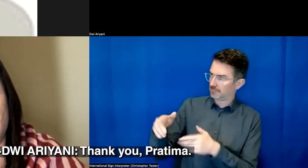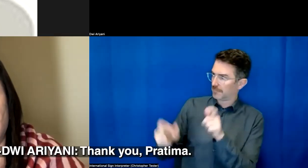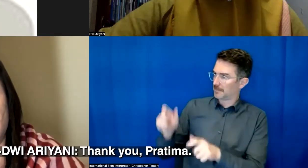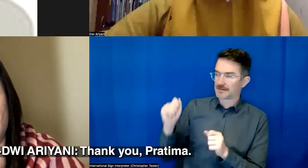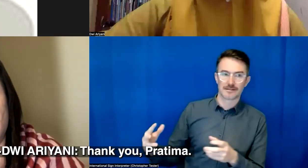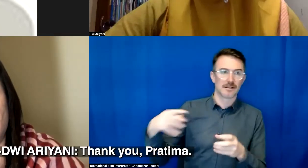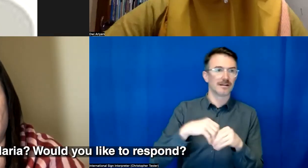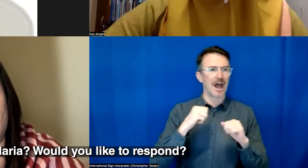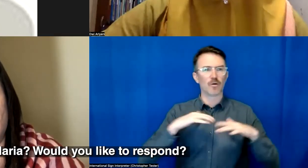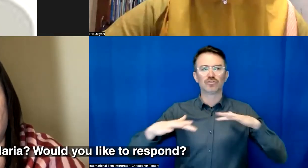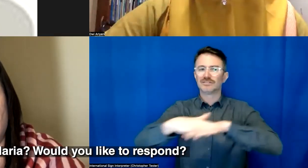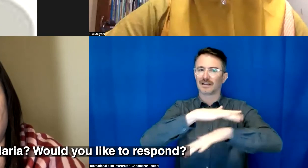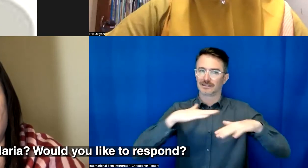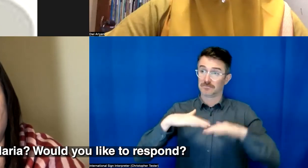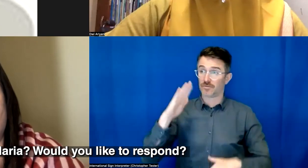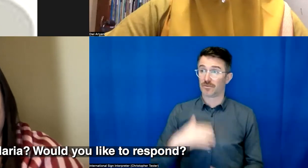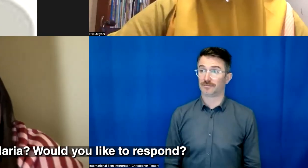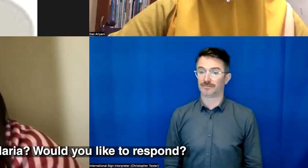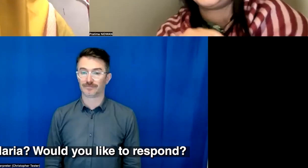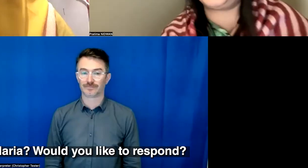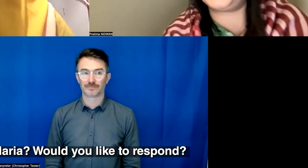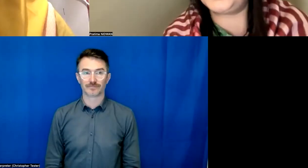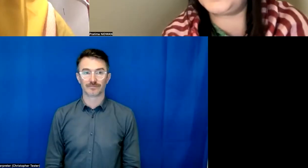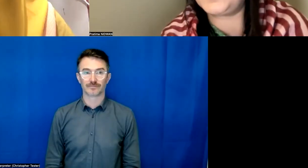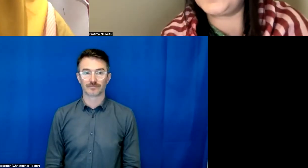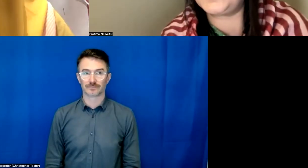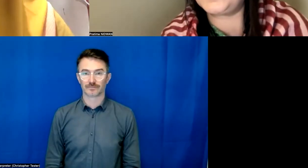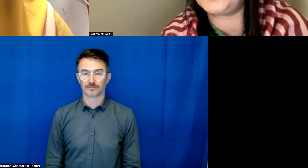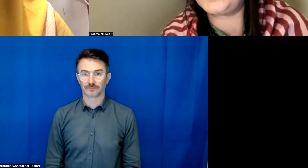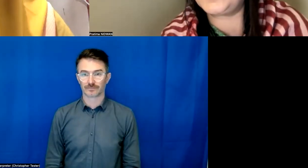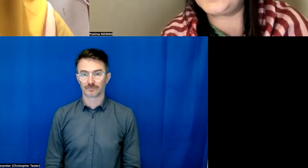Thank you, Pratima. Maria, would you like to respond?